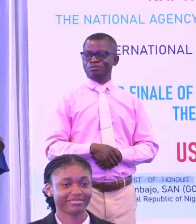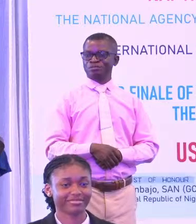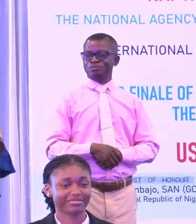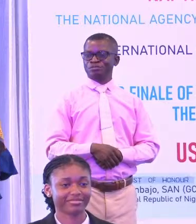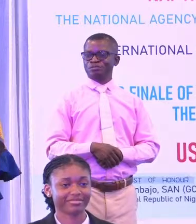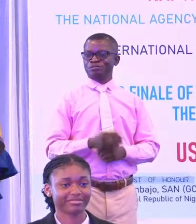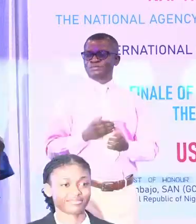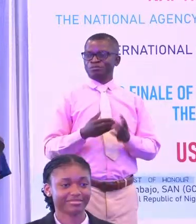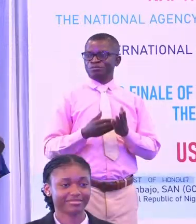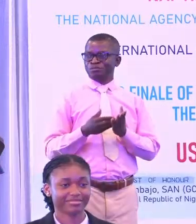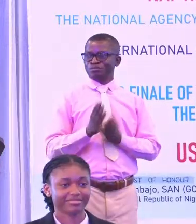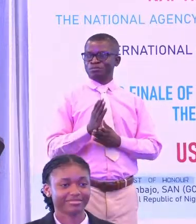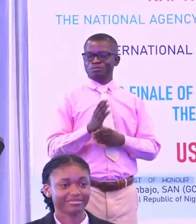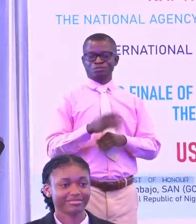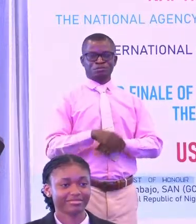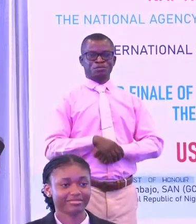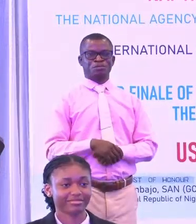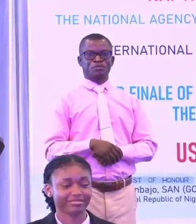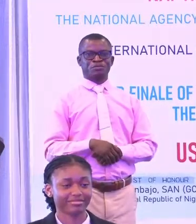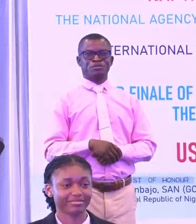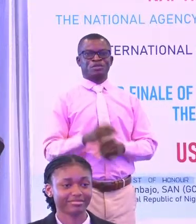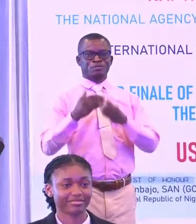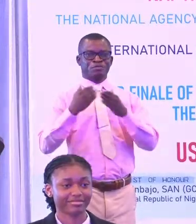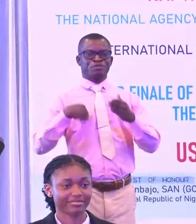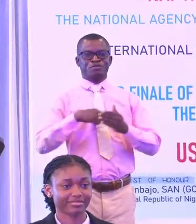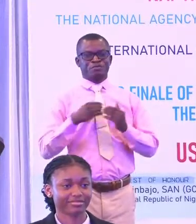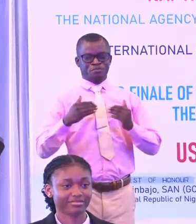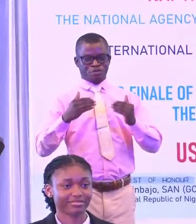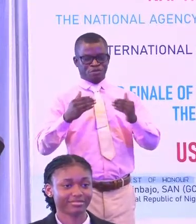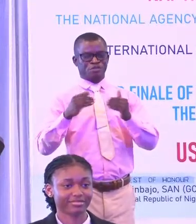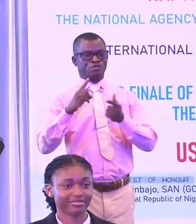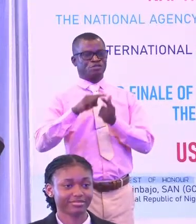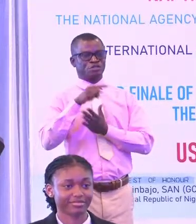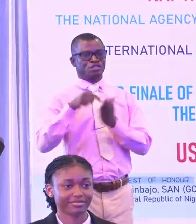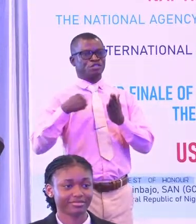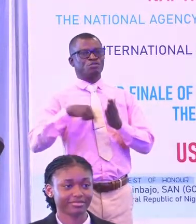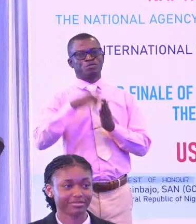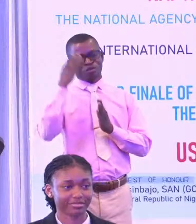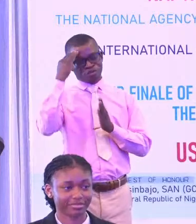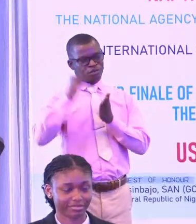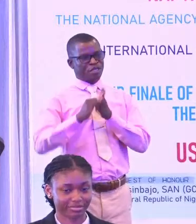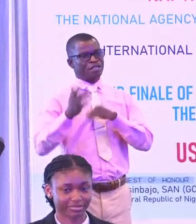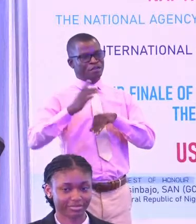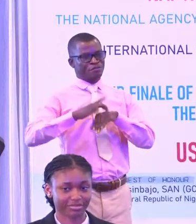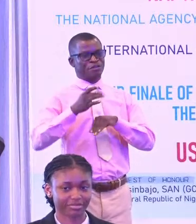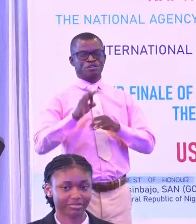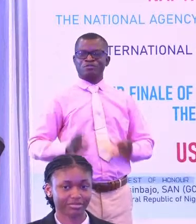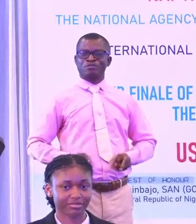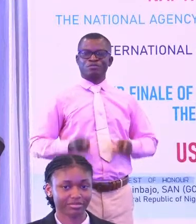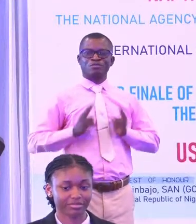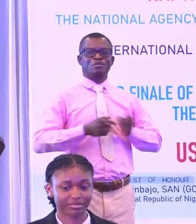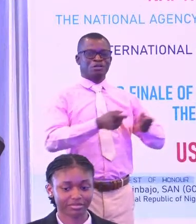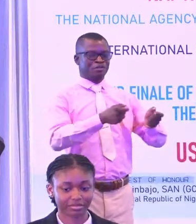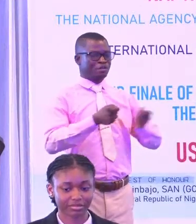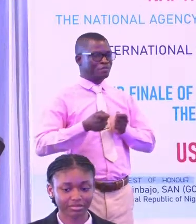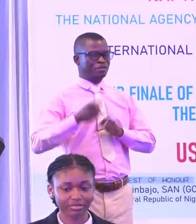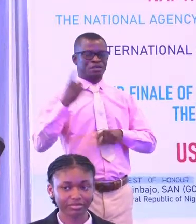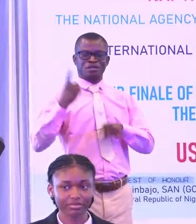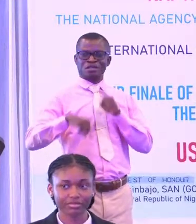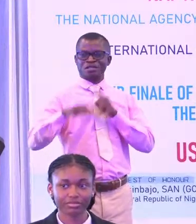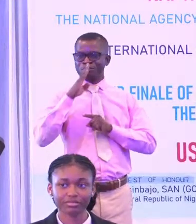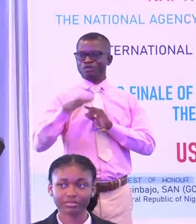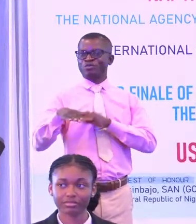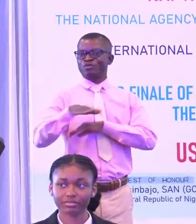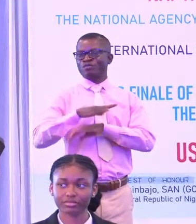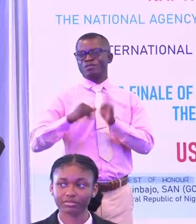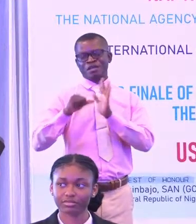All right, just before we go into this, we know that the effect of human trafficking can not be